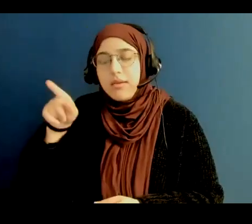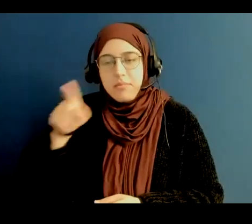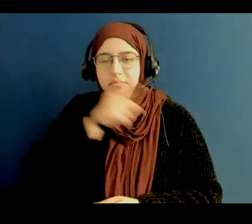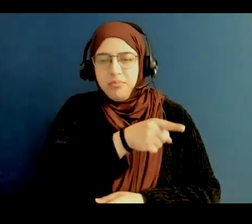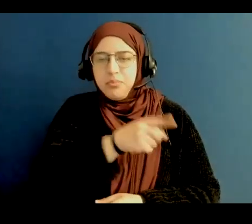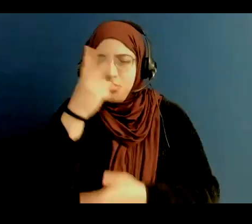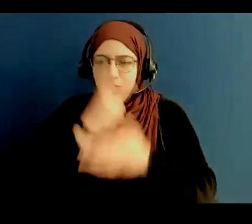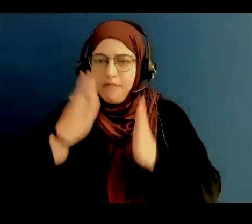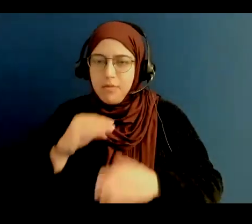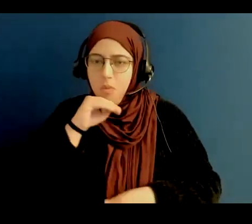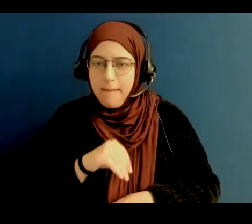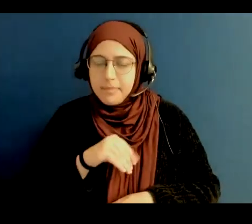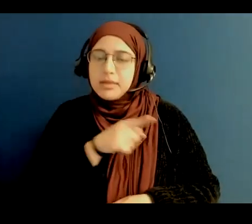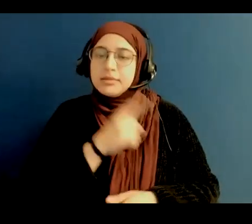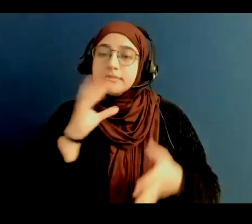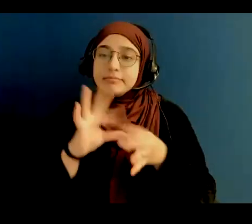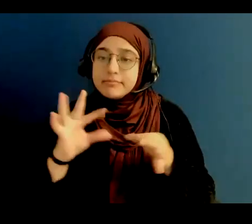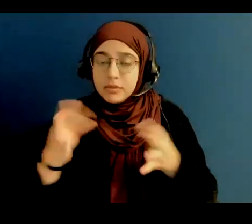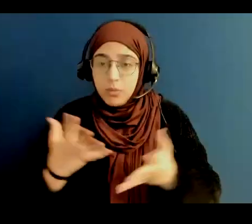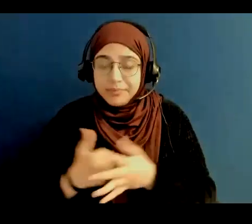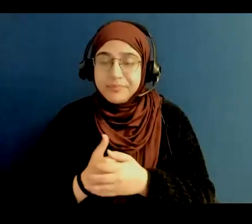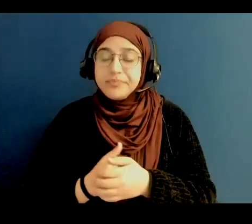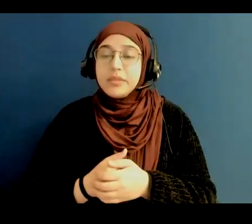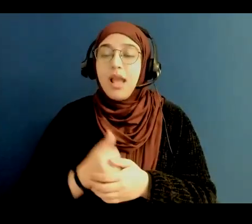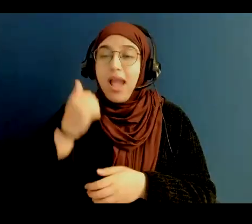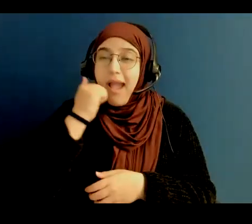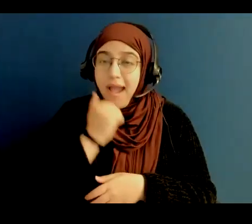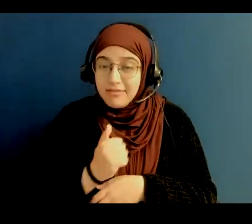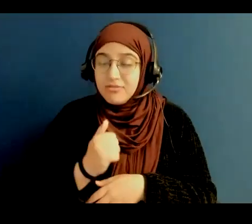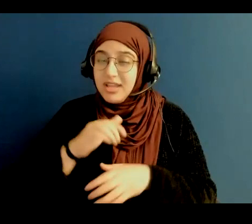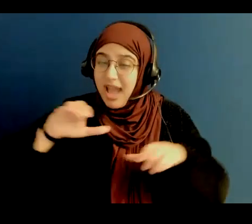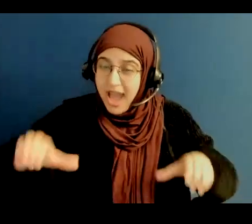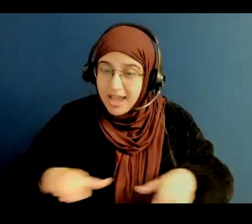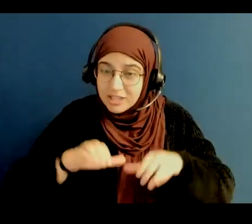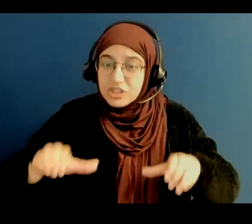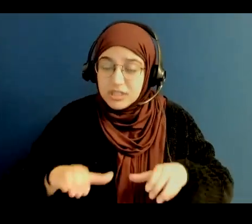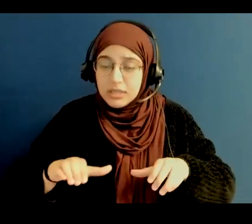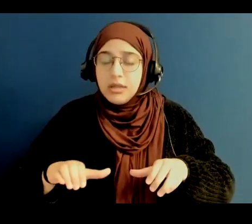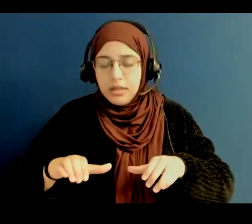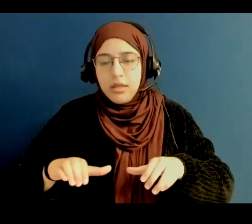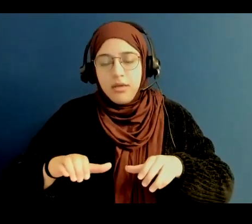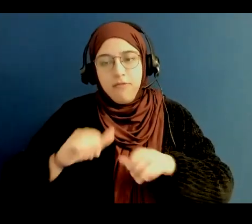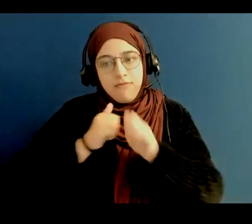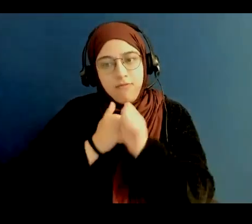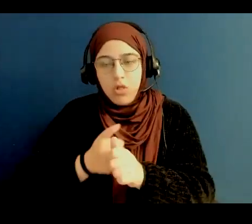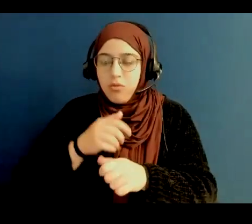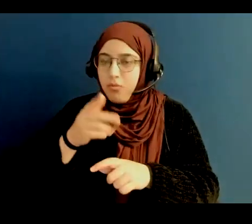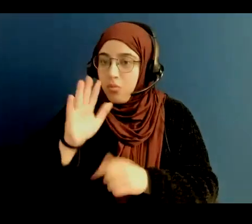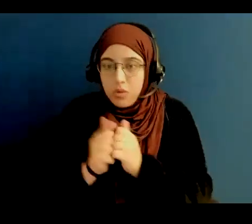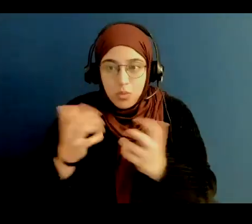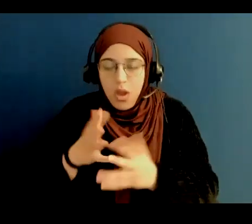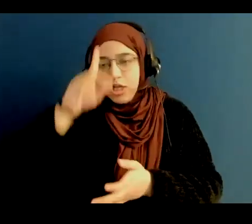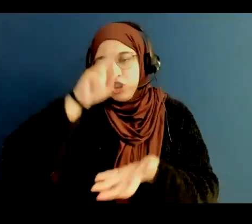that every single action is according to intentions. So if you make yourself the